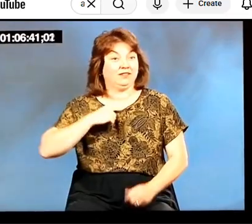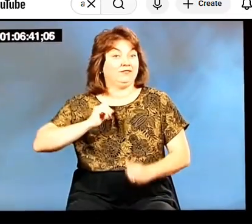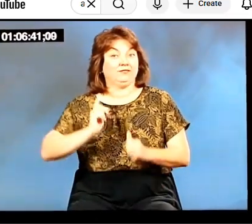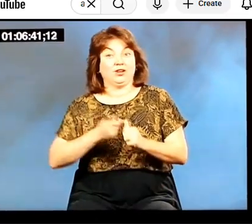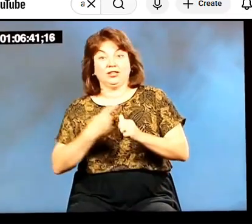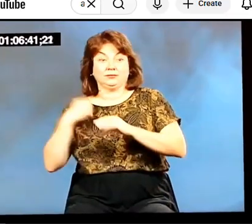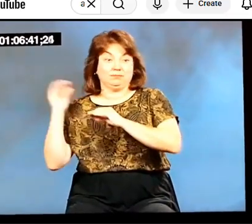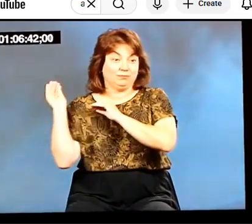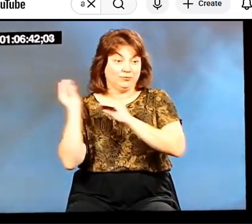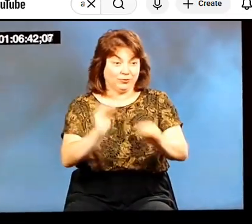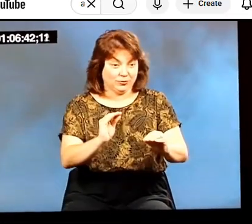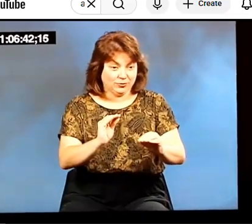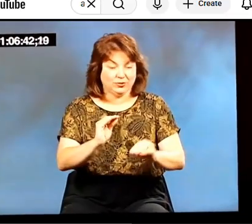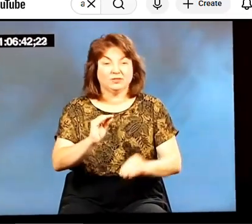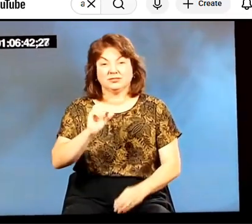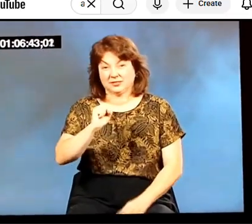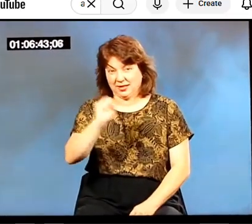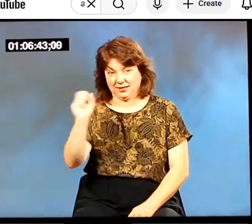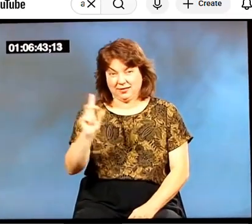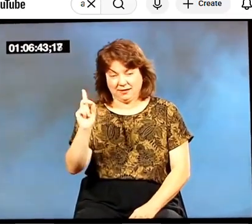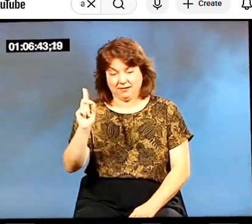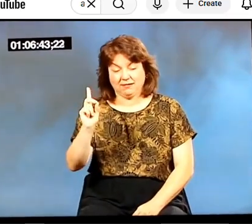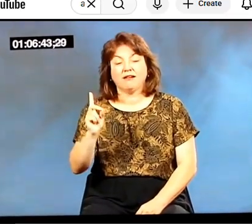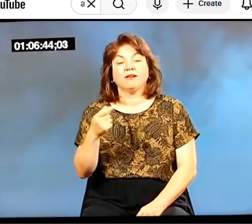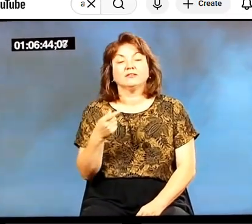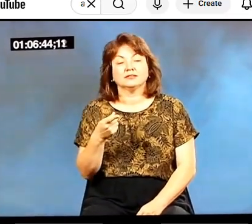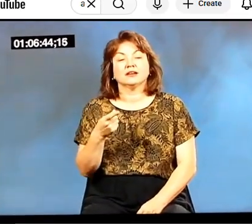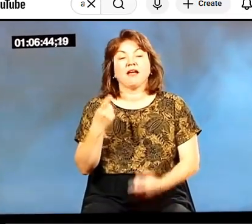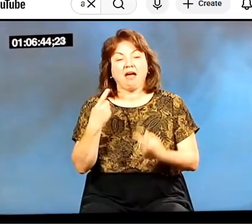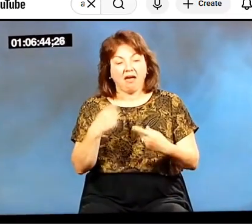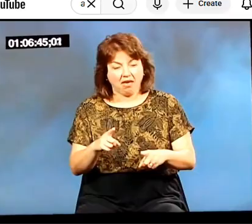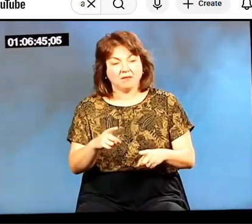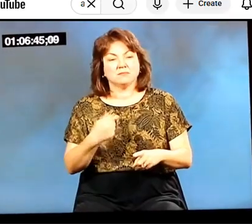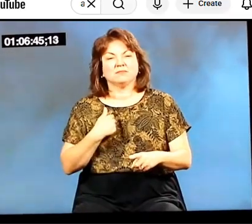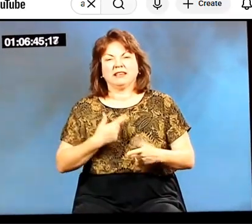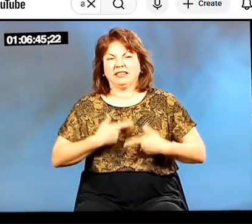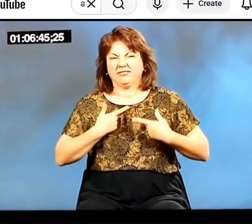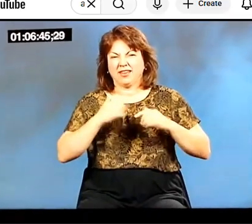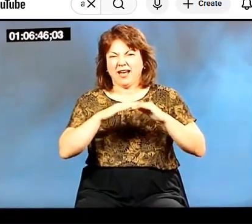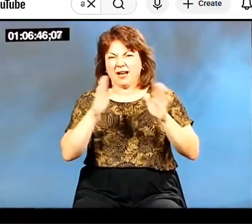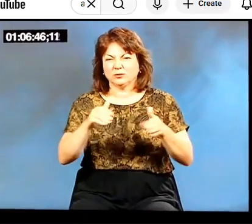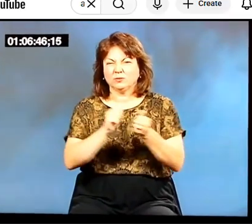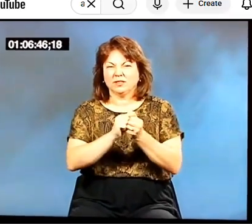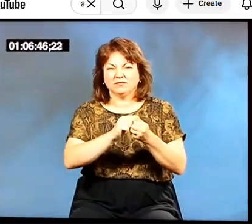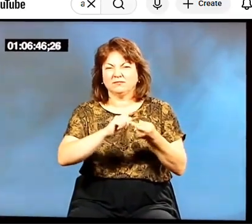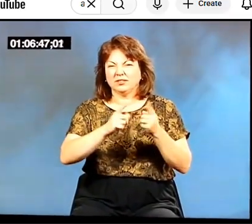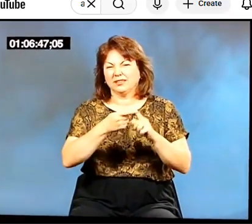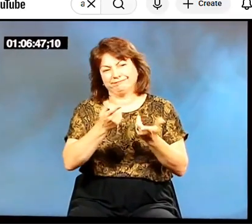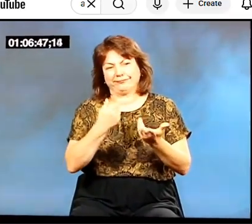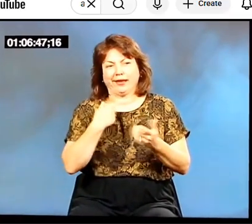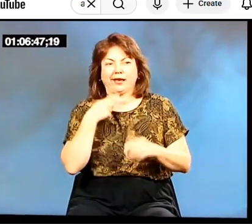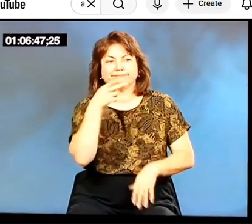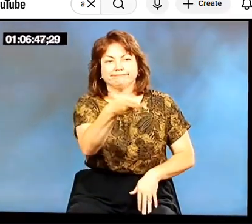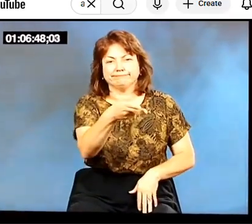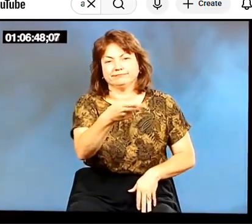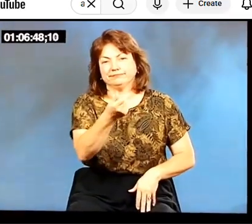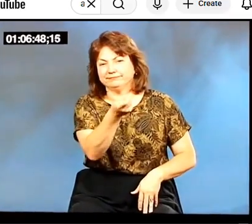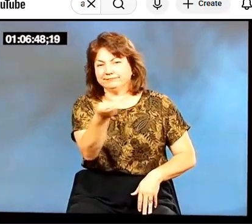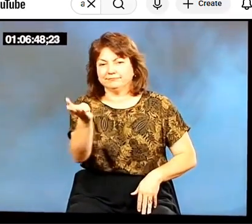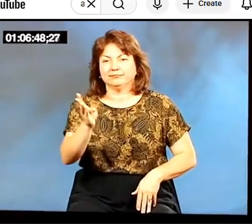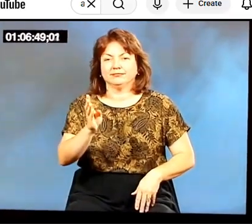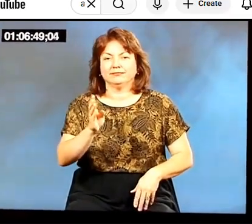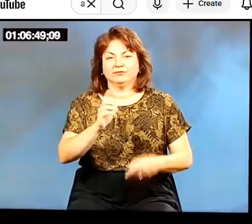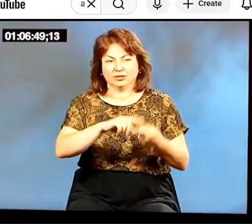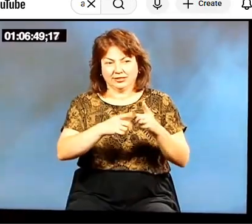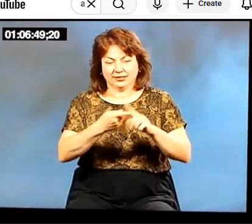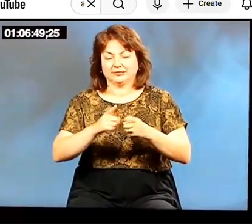I'm going to tell you a story about an experience I had when I first lived in California out in San Diego. And